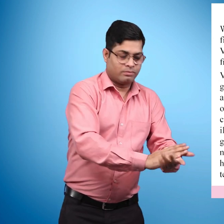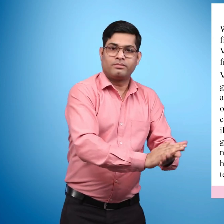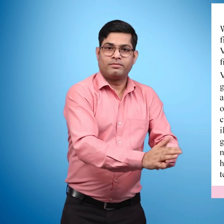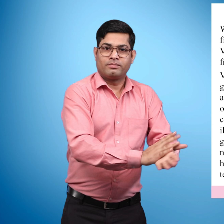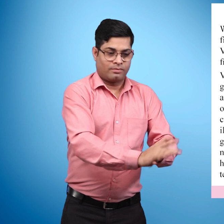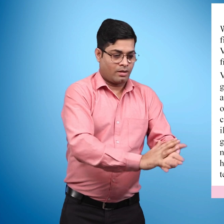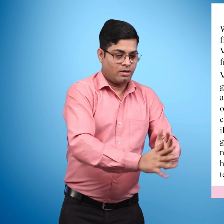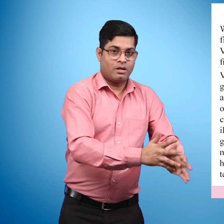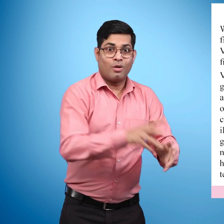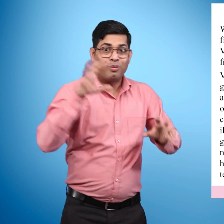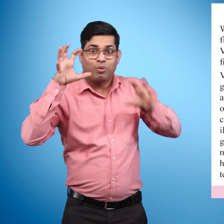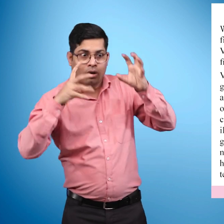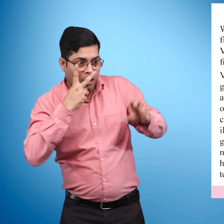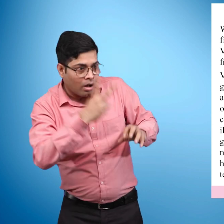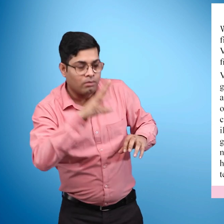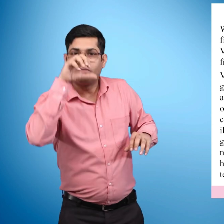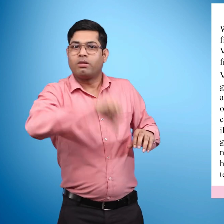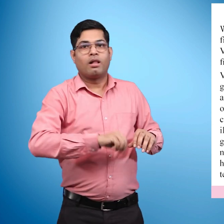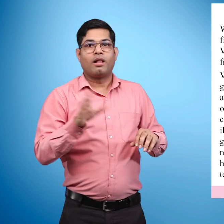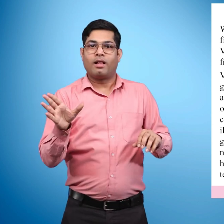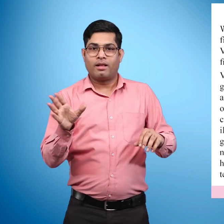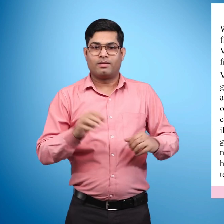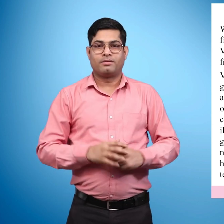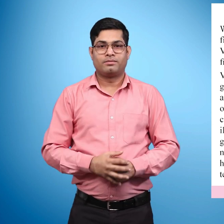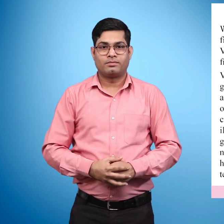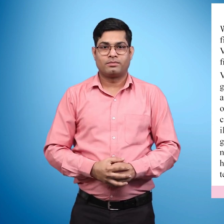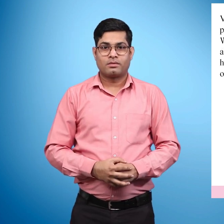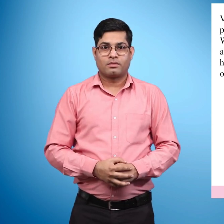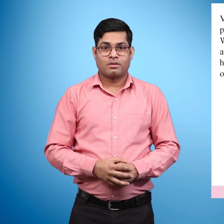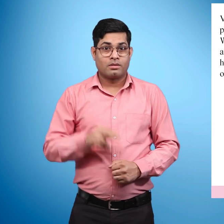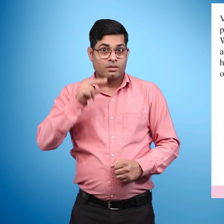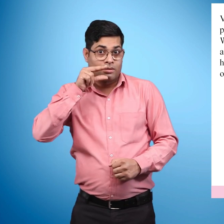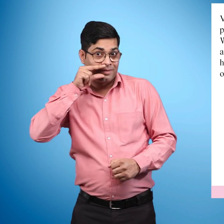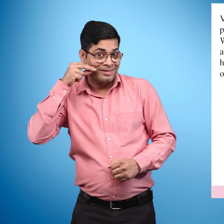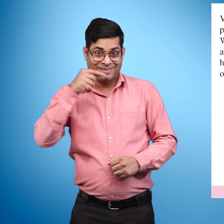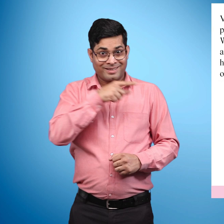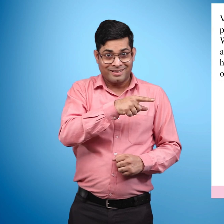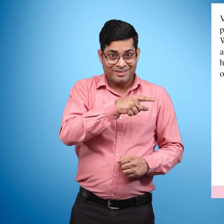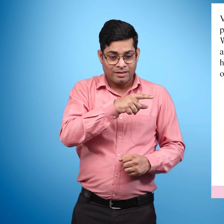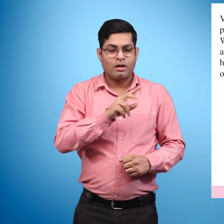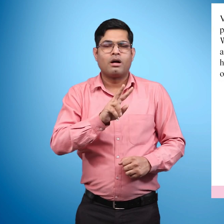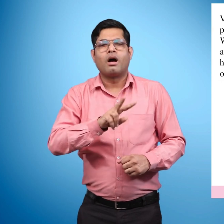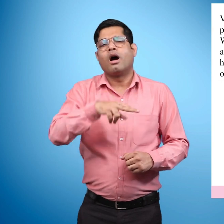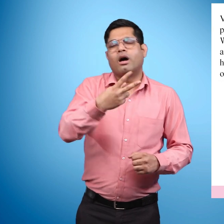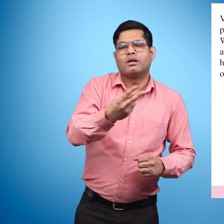sand and disposing of the telltale shell. Vijay Singh then picked up another piece of